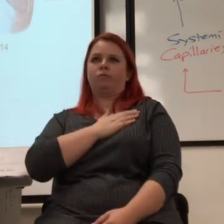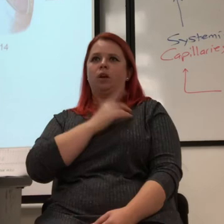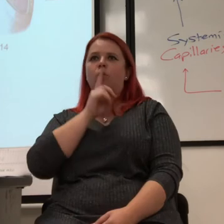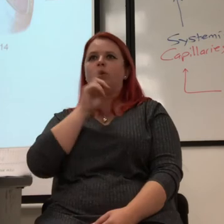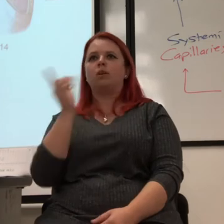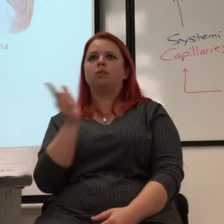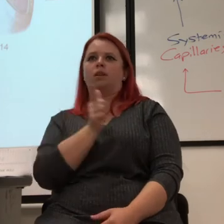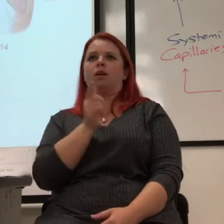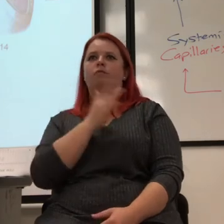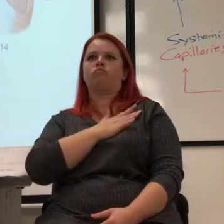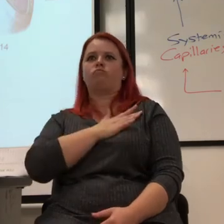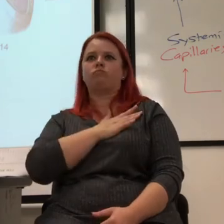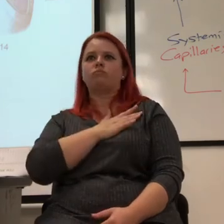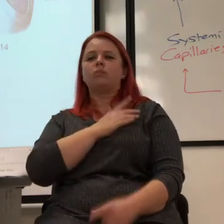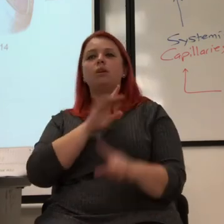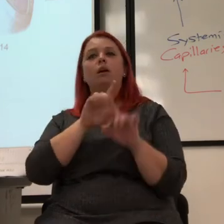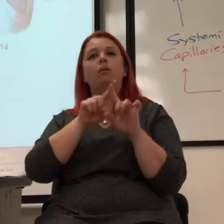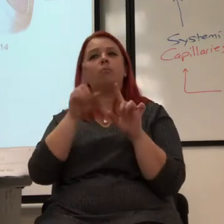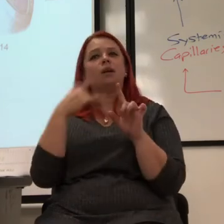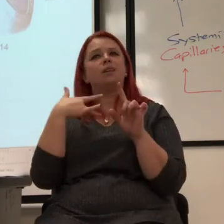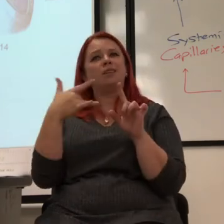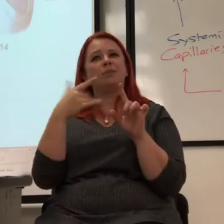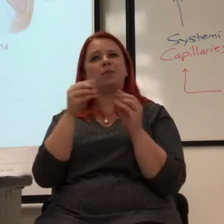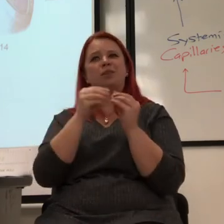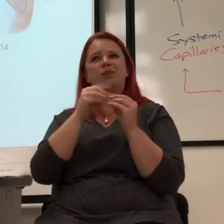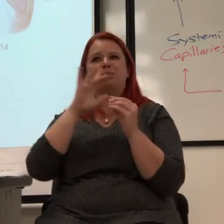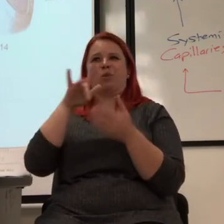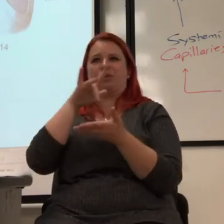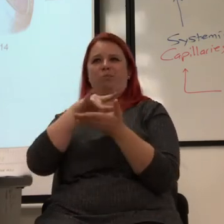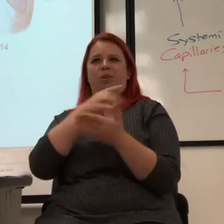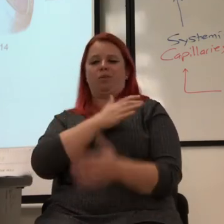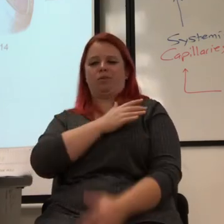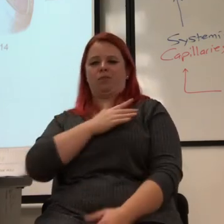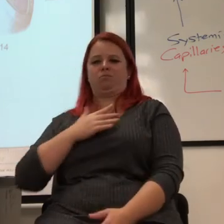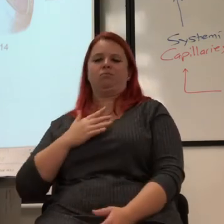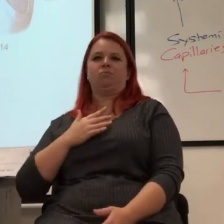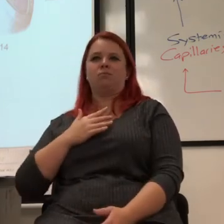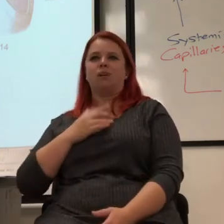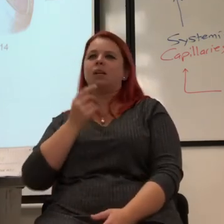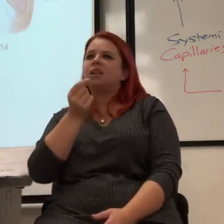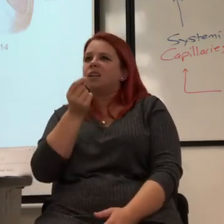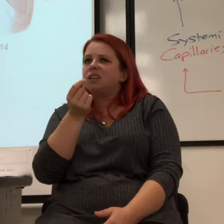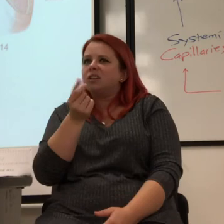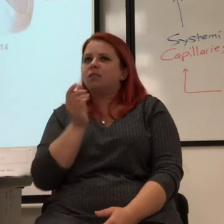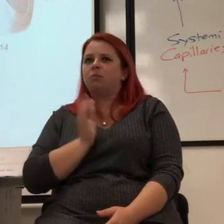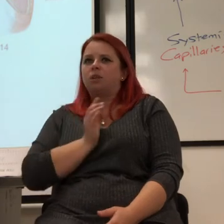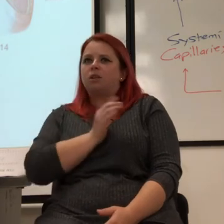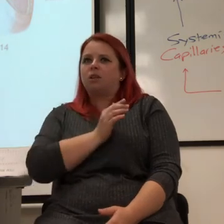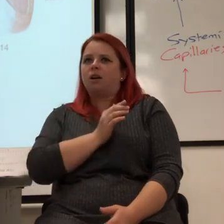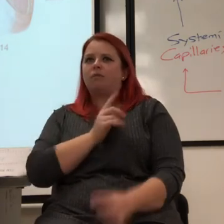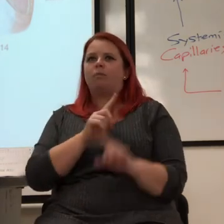left. But really, it's closer to the midline. It sits a little bit to the left, but it's a little